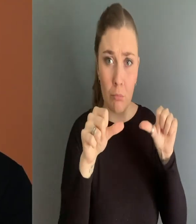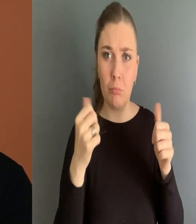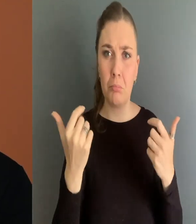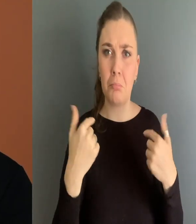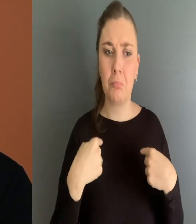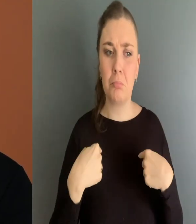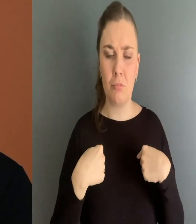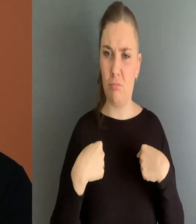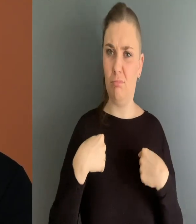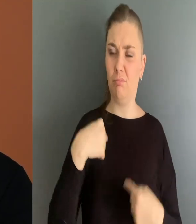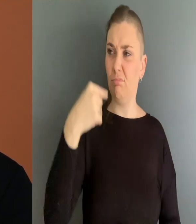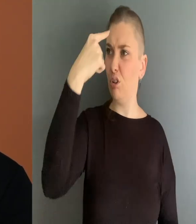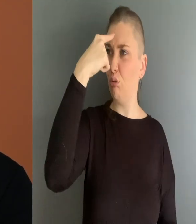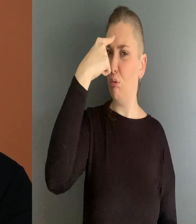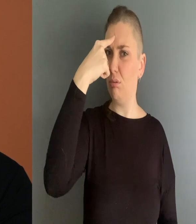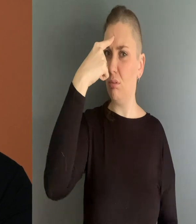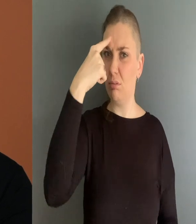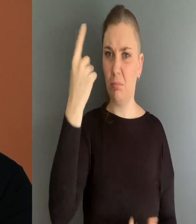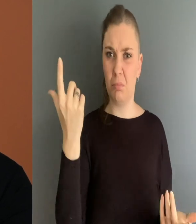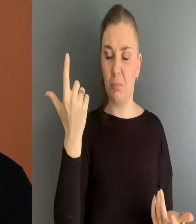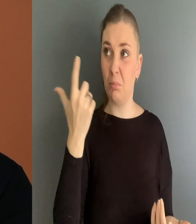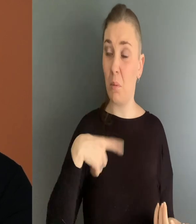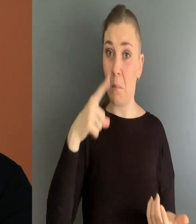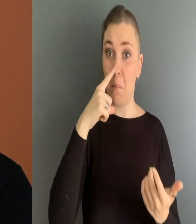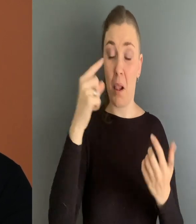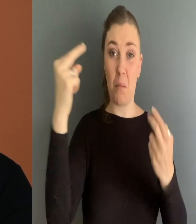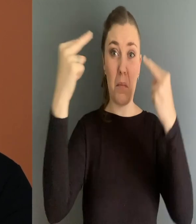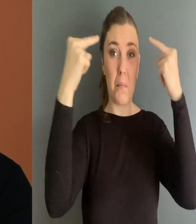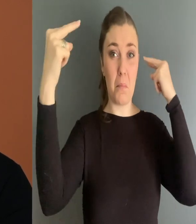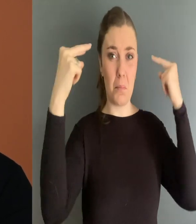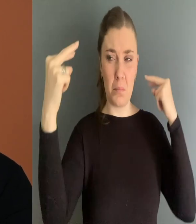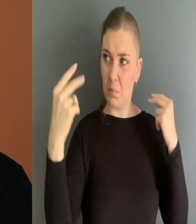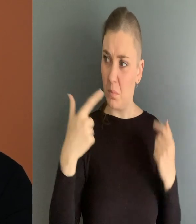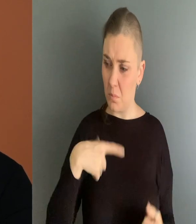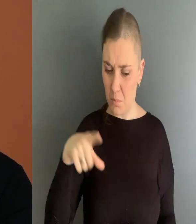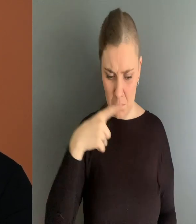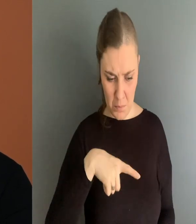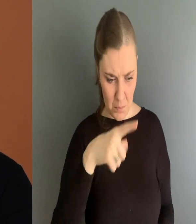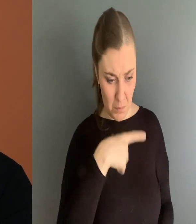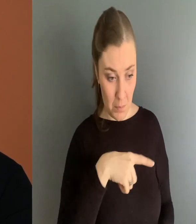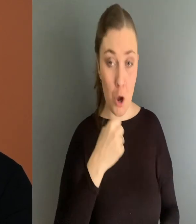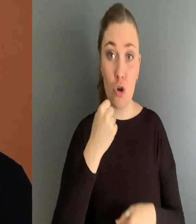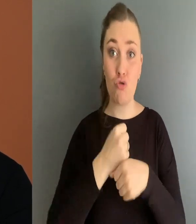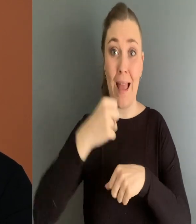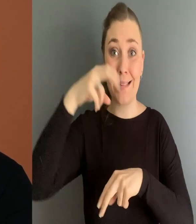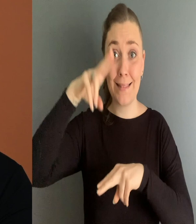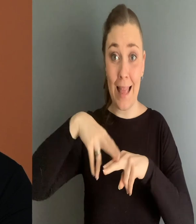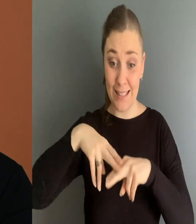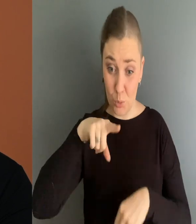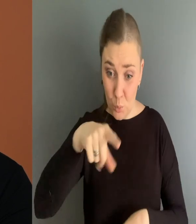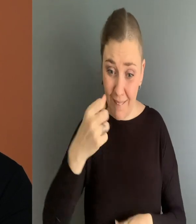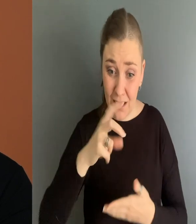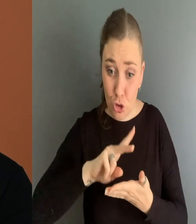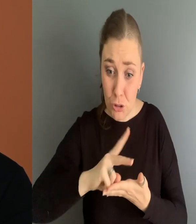and i thought to myself why is there so many people around me and my granddad was saying well you had a